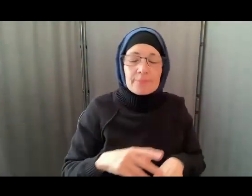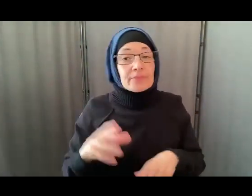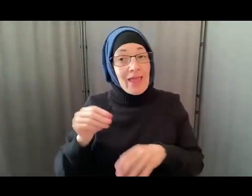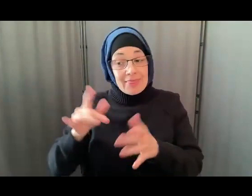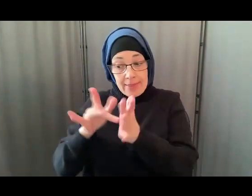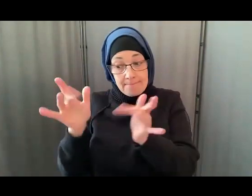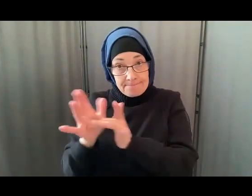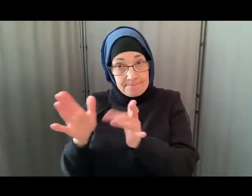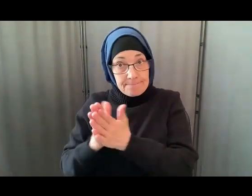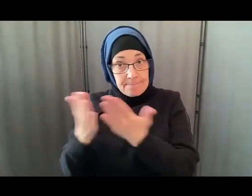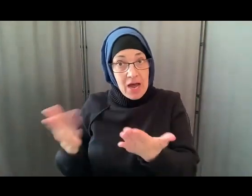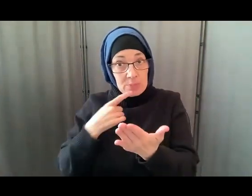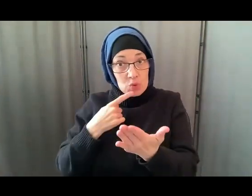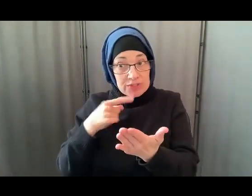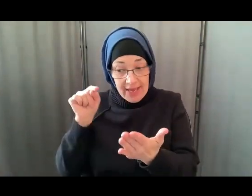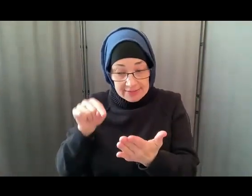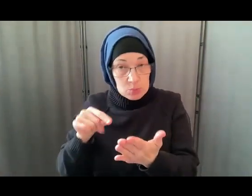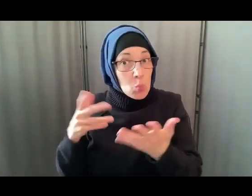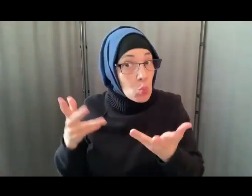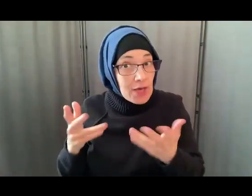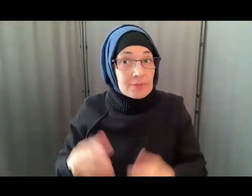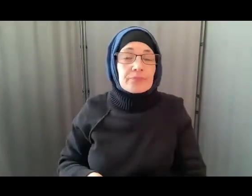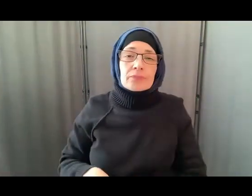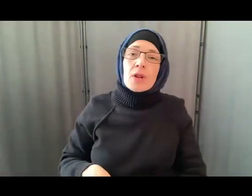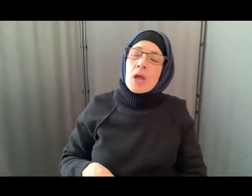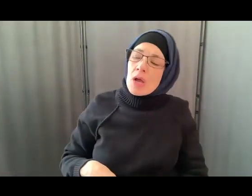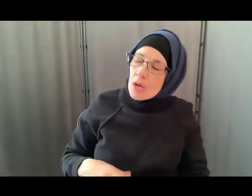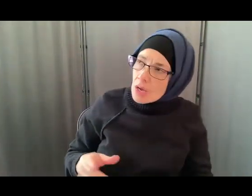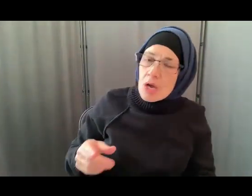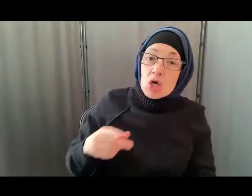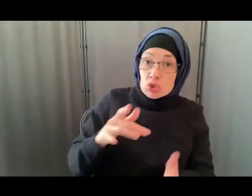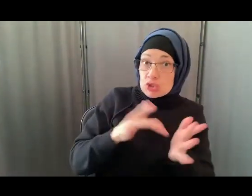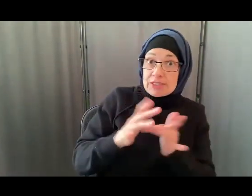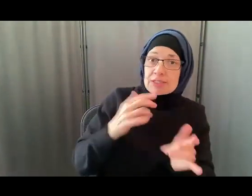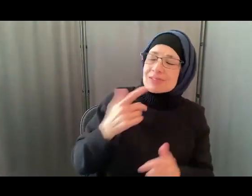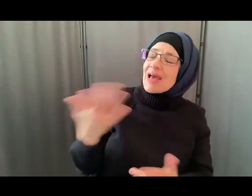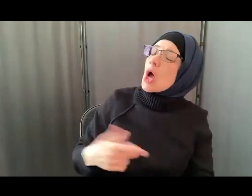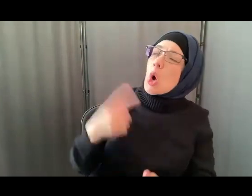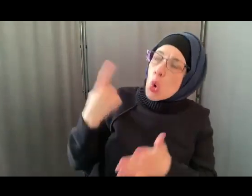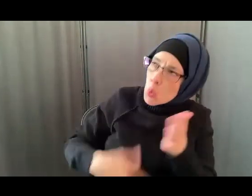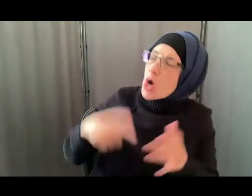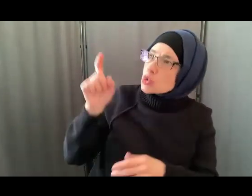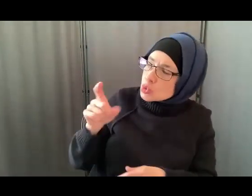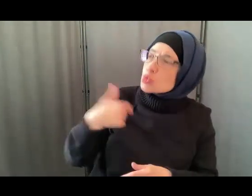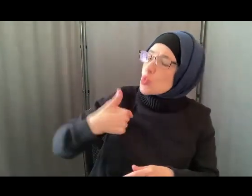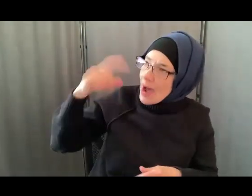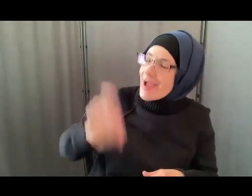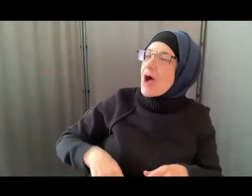that Jesus told her, "What do I have to do with you, O woman?"